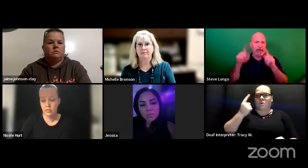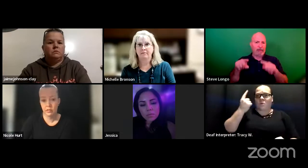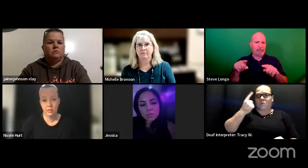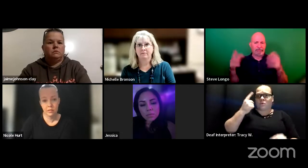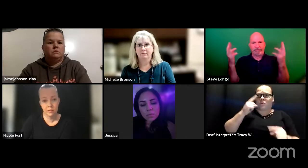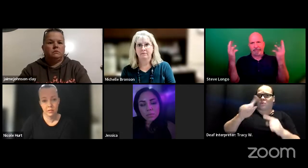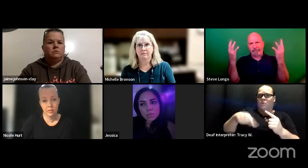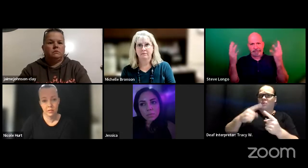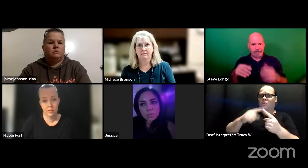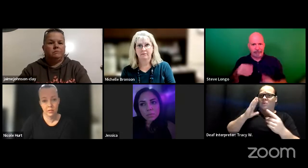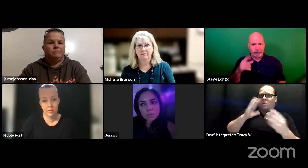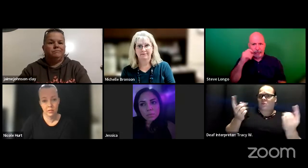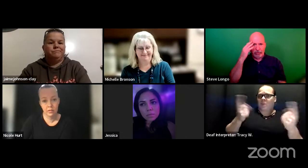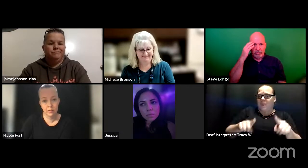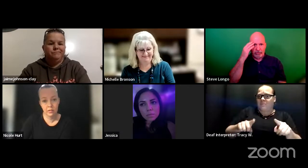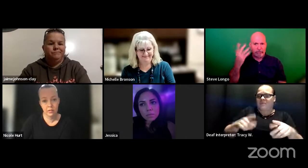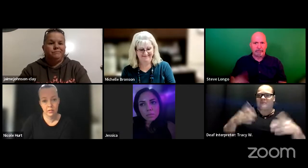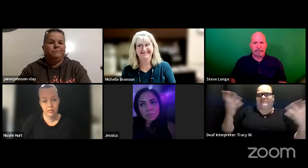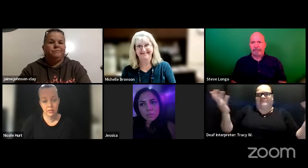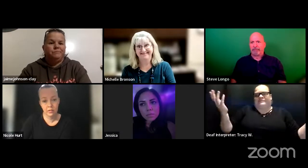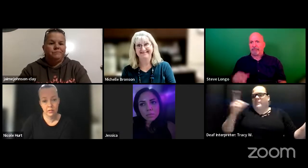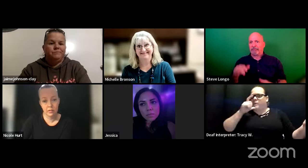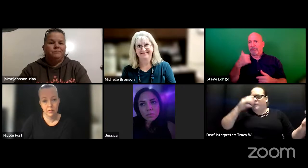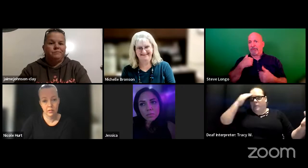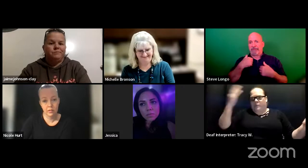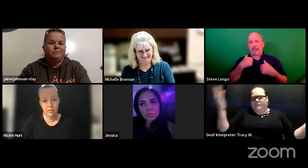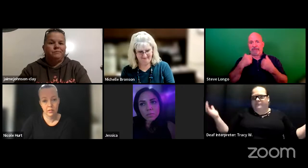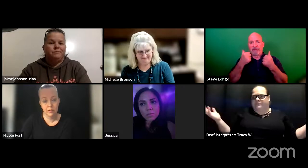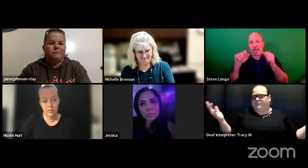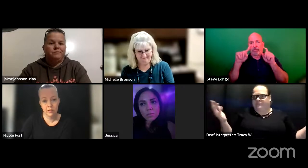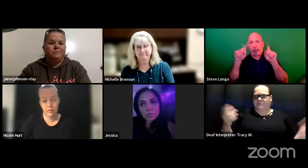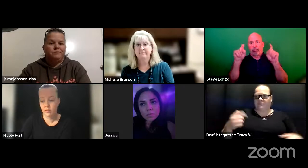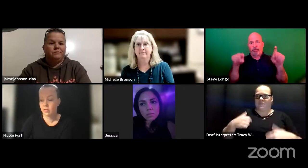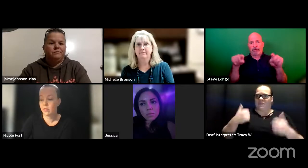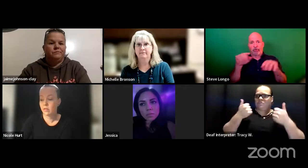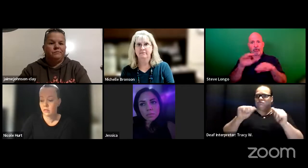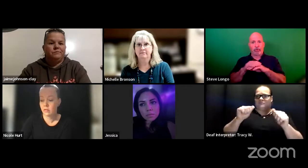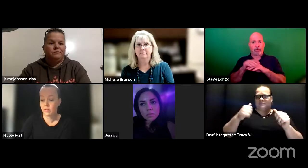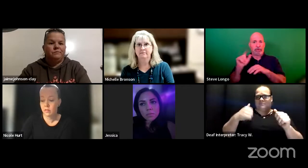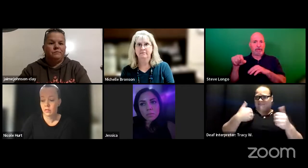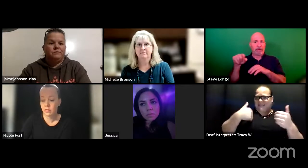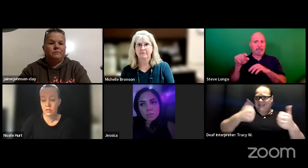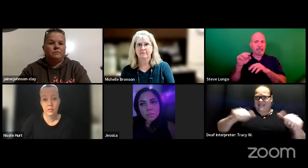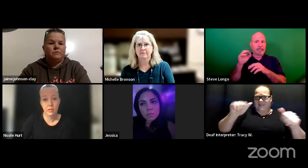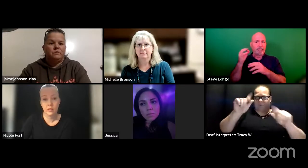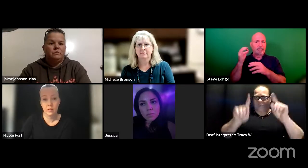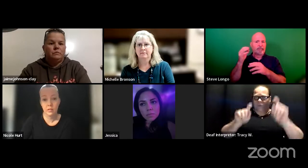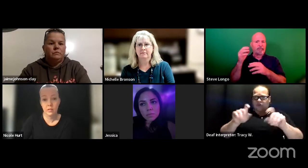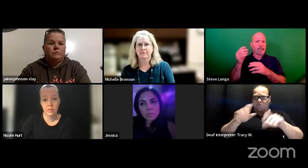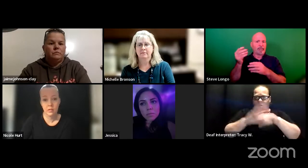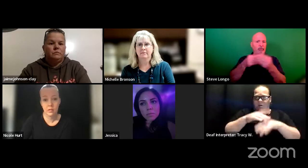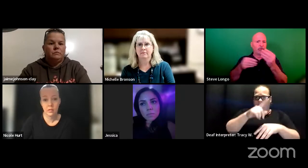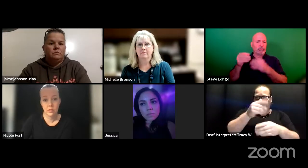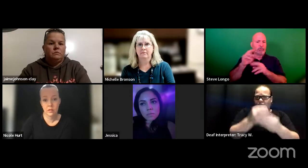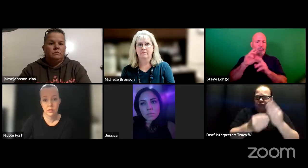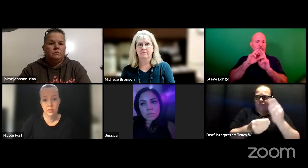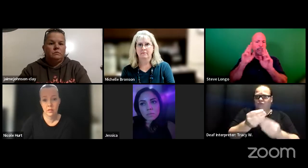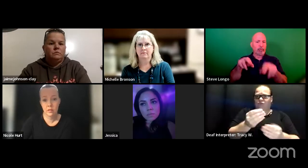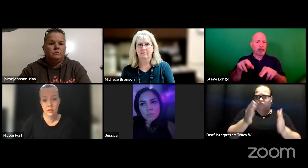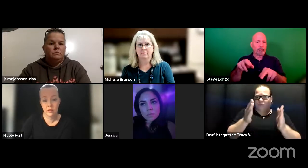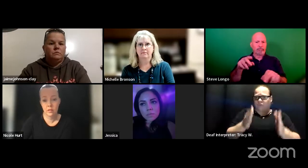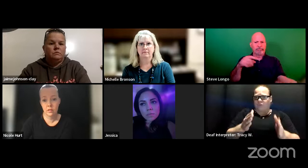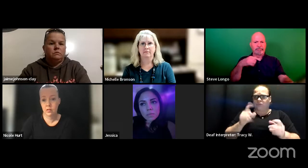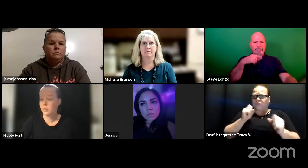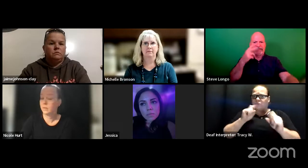COVID is at a different point, hopefully things will get a little more back to normal. Are there